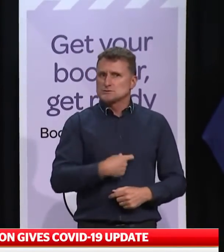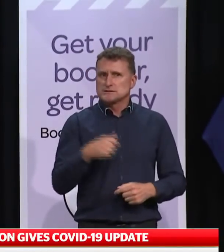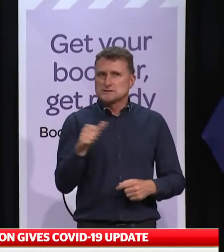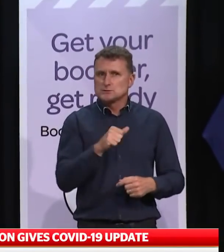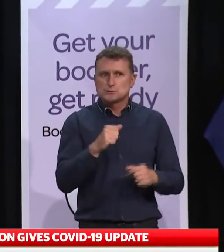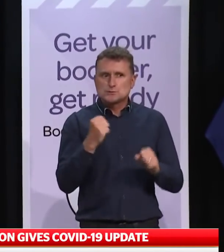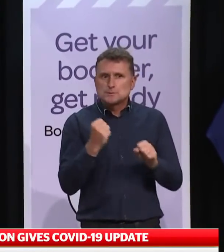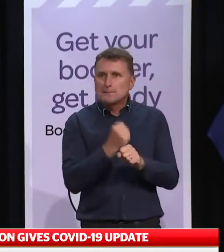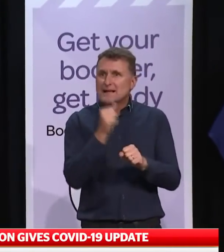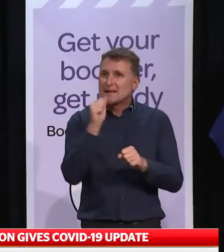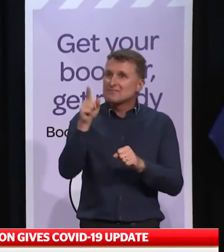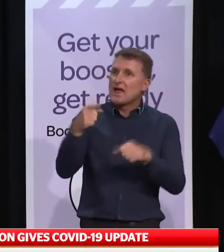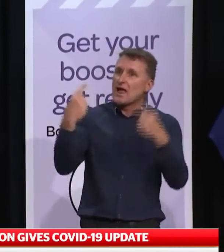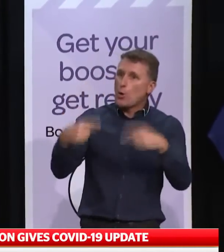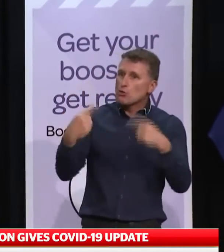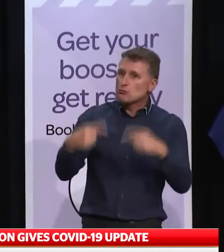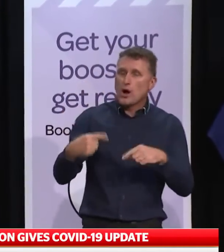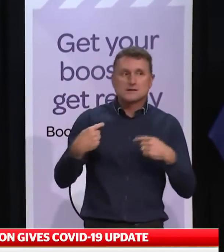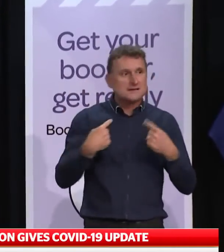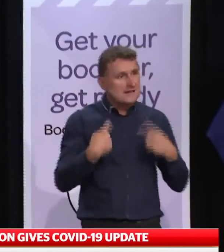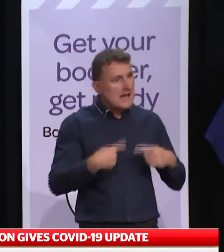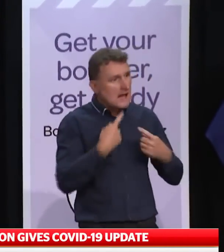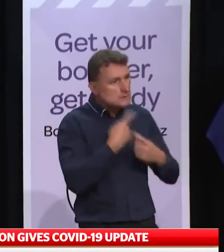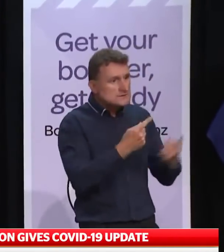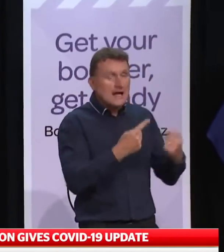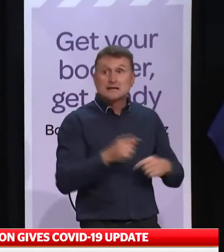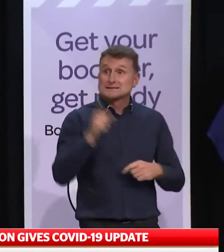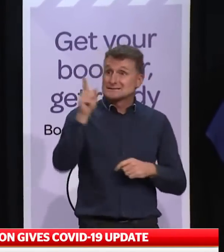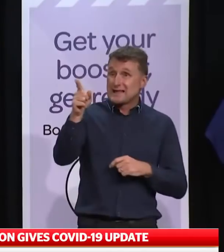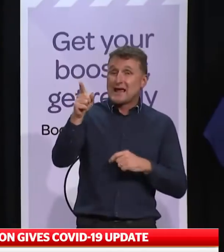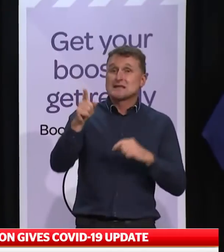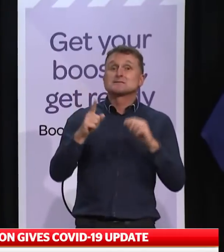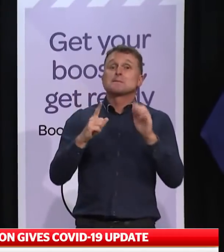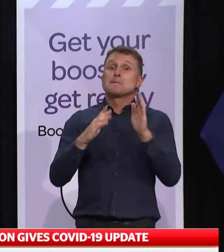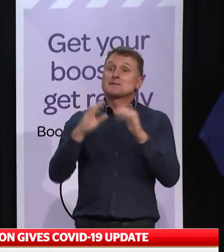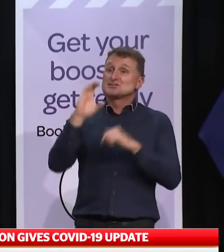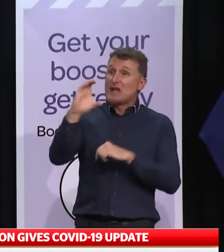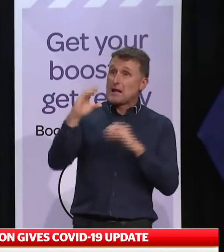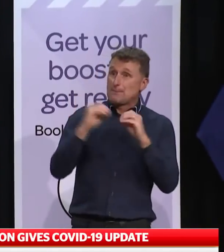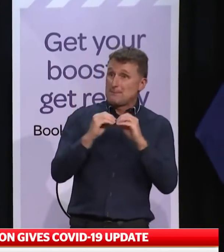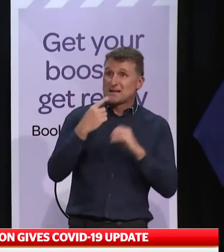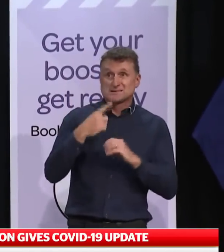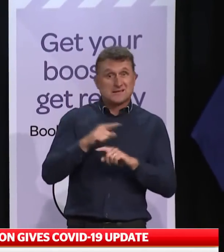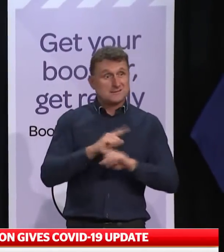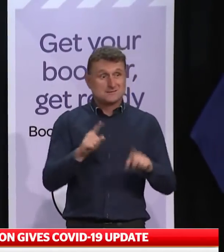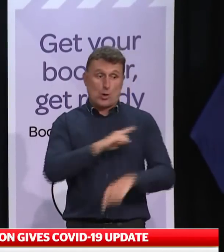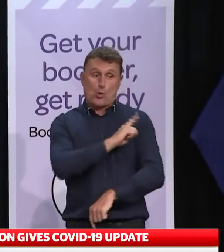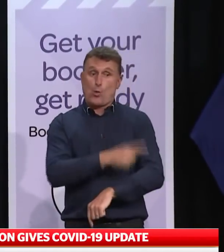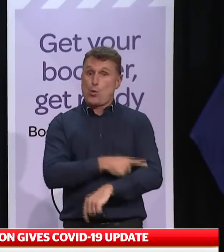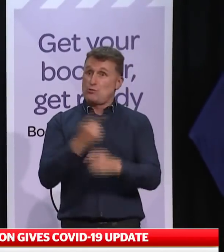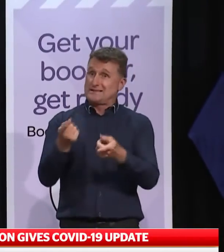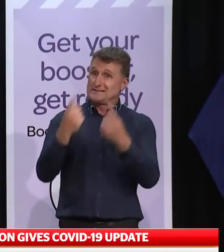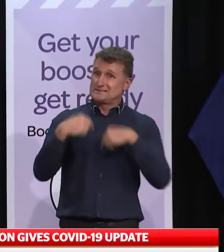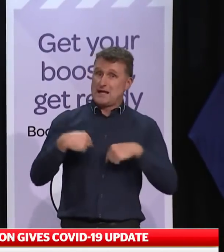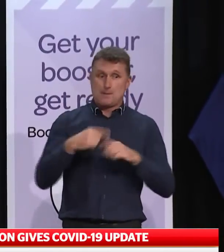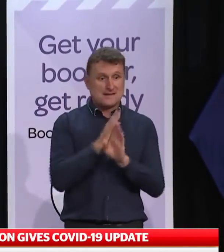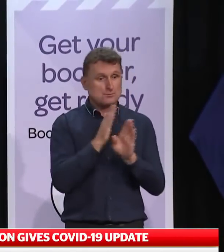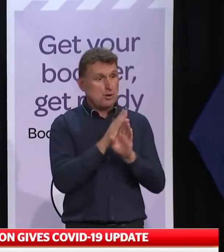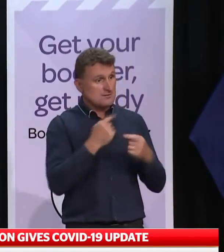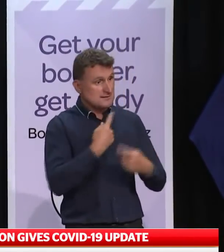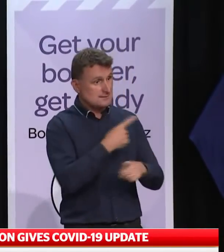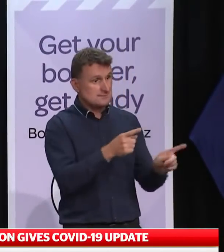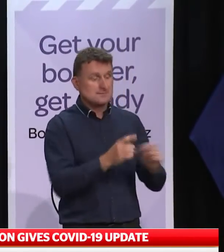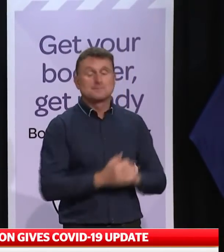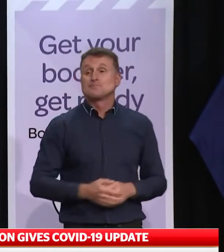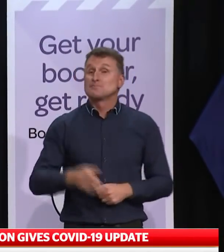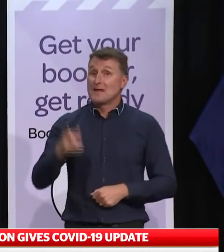clearly authorized such a disclosure. Ms Ballas has said she didn't authorize such a disclosure. So this is a clear-cut case, isn't it? You've breached her privacy. As I said,